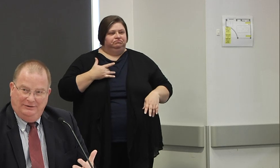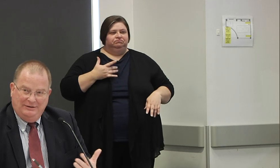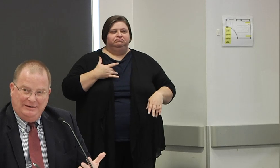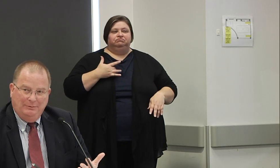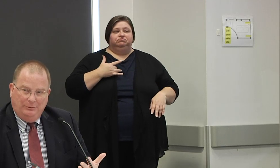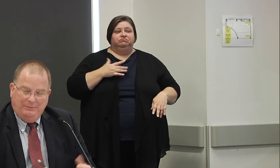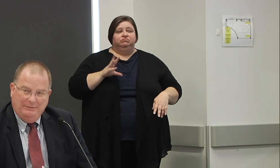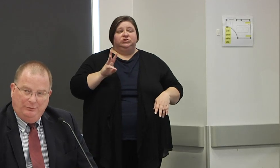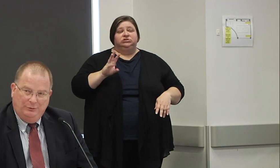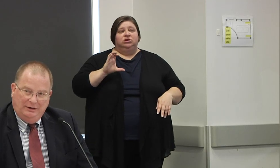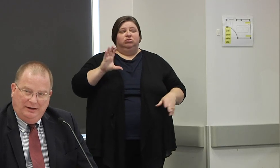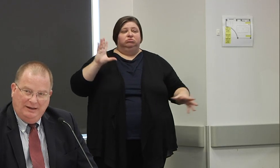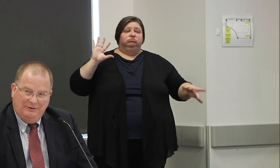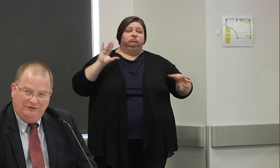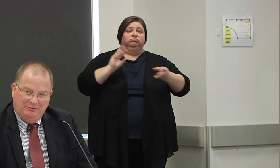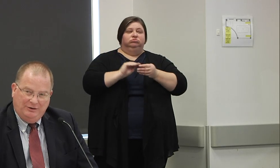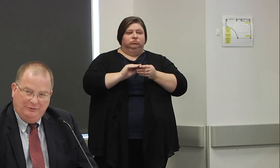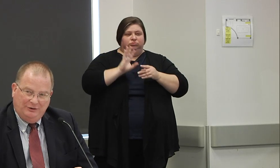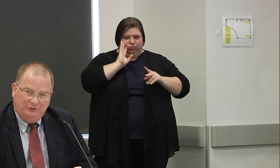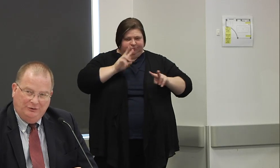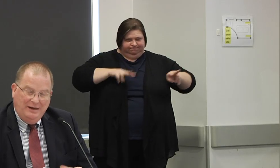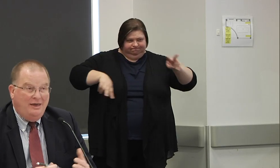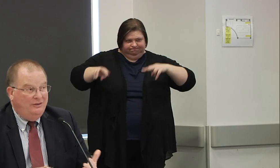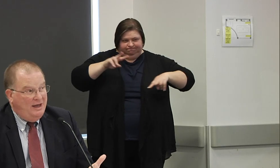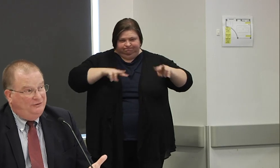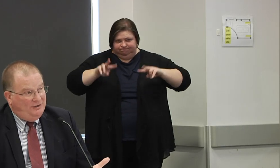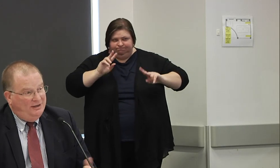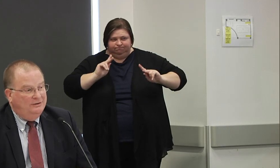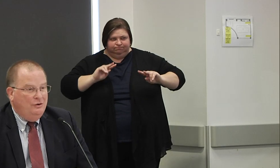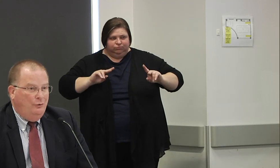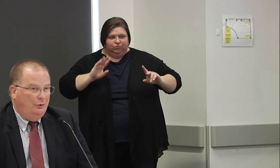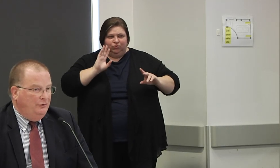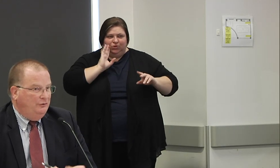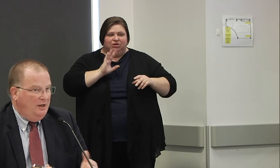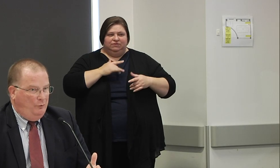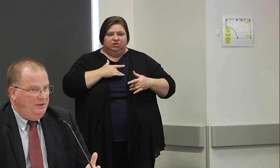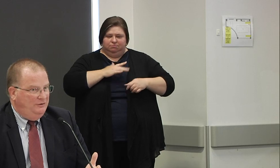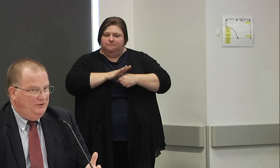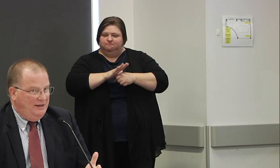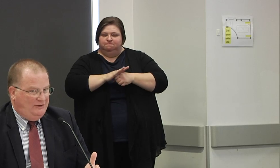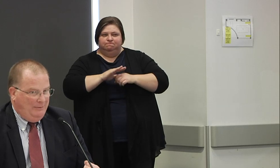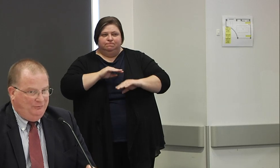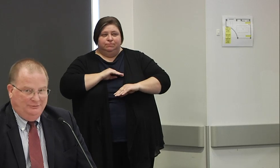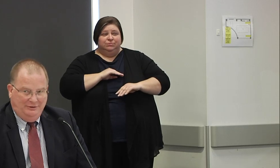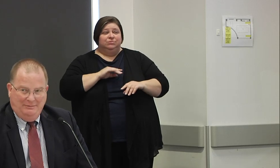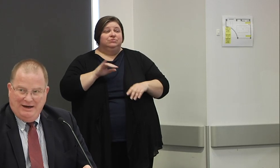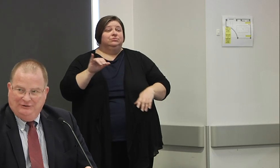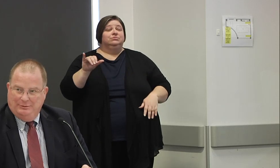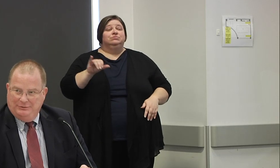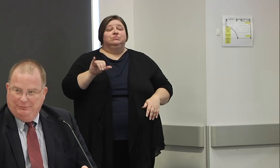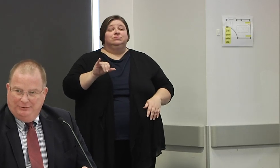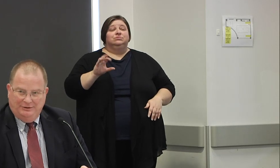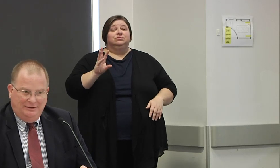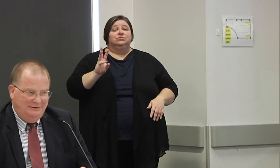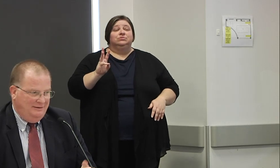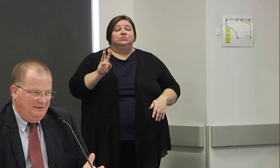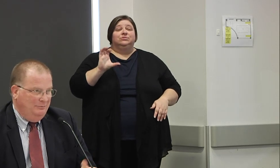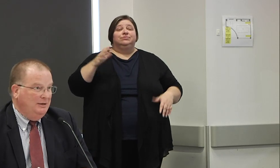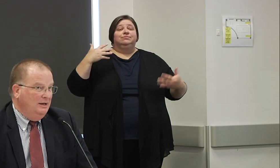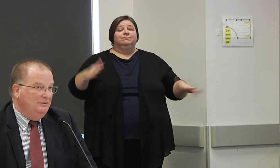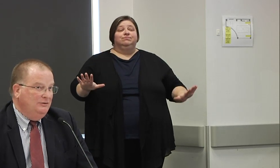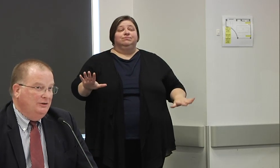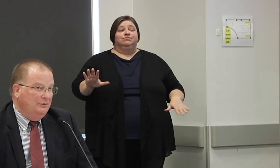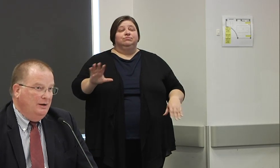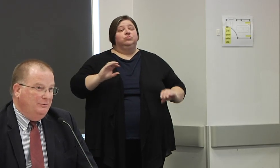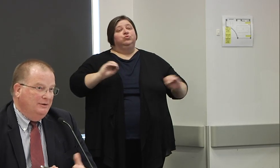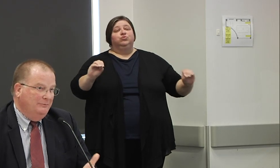that number of people will allow us to meet the threshold. That said, we're also not wedded to that's absolutely the maximum number, and that it might not need